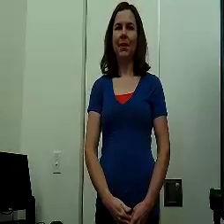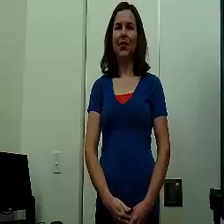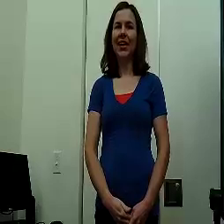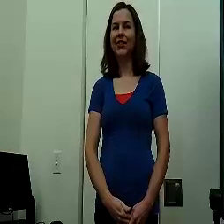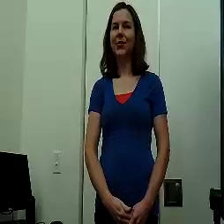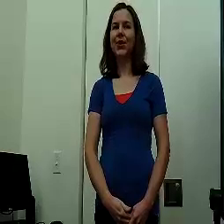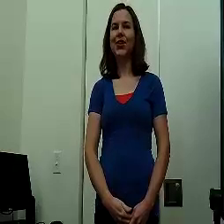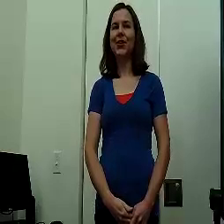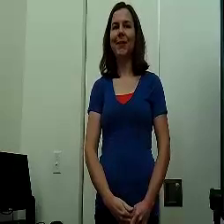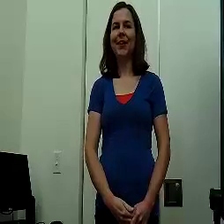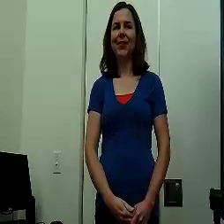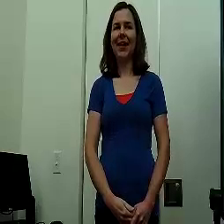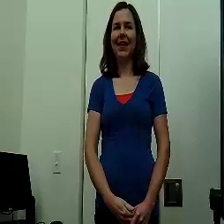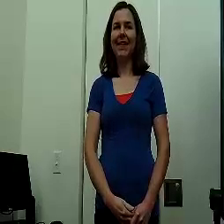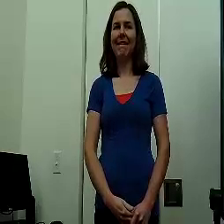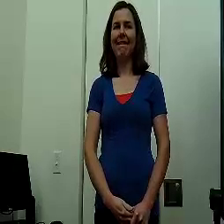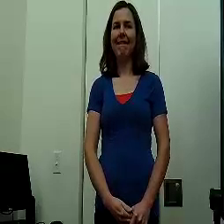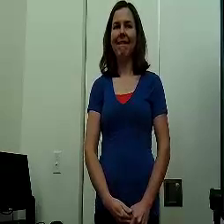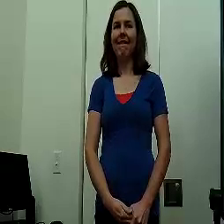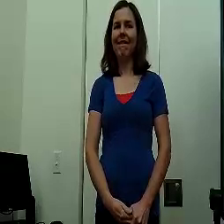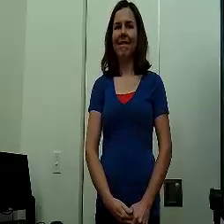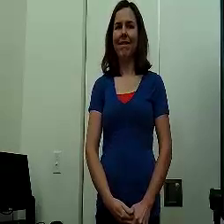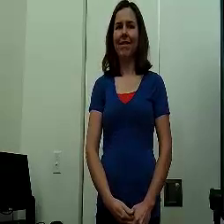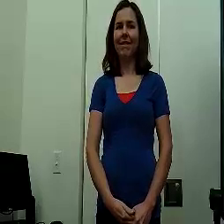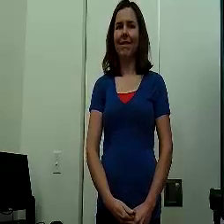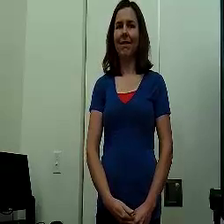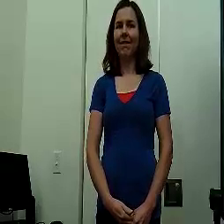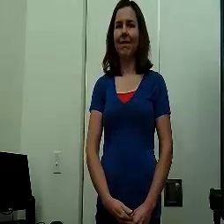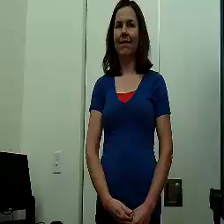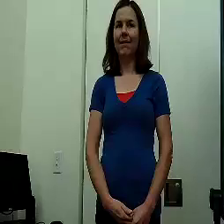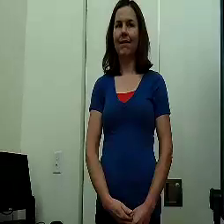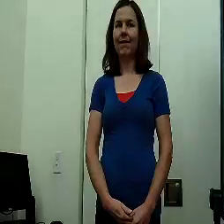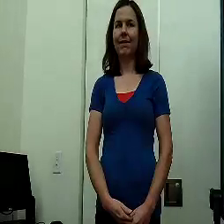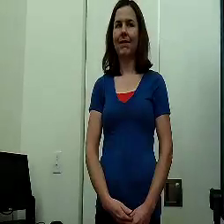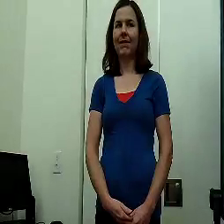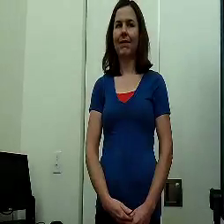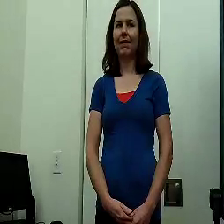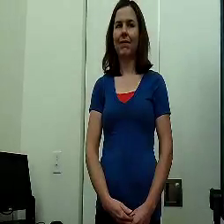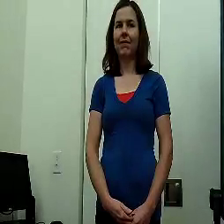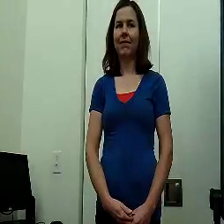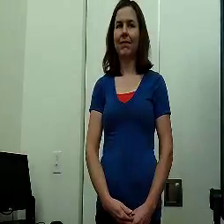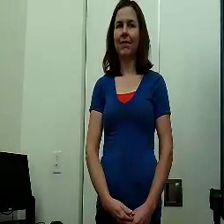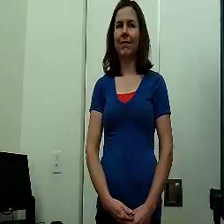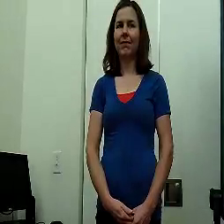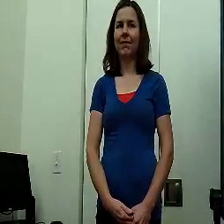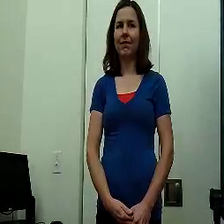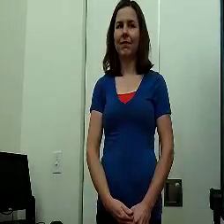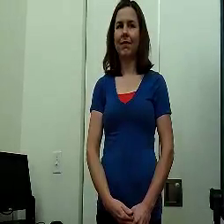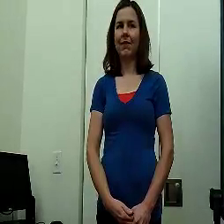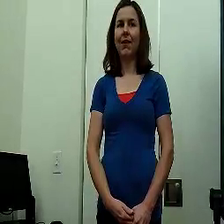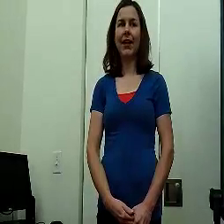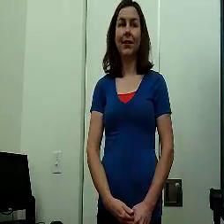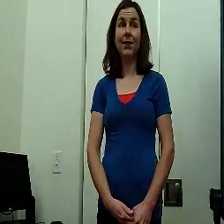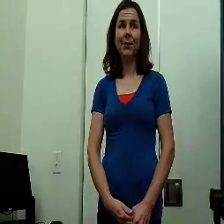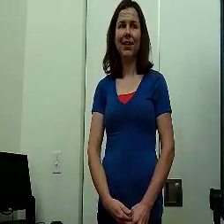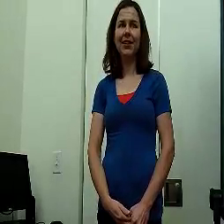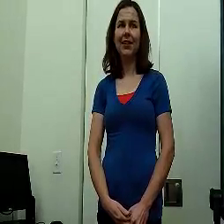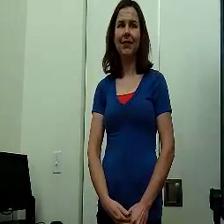Did you catch the word, or do you want me to do it again? I think I got it, but I just don't know the sign. Okay. So what's the word?